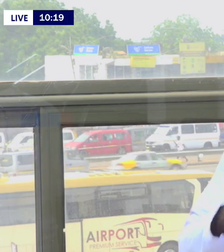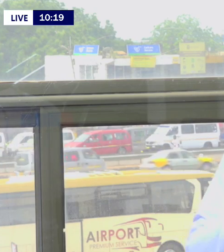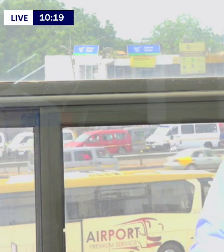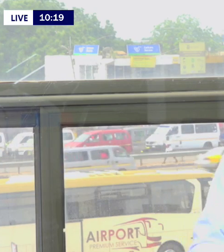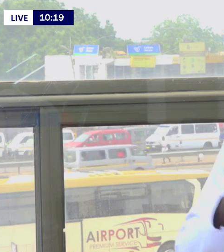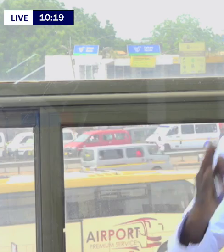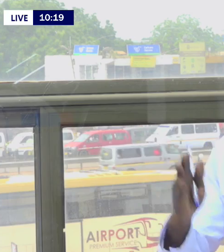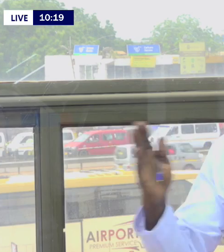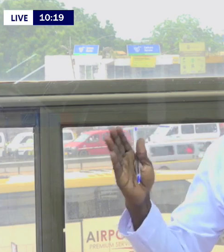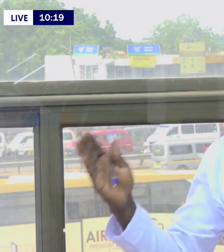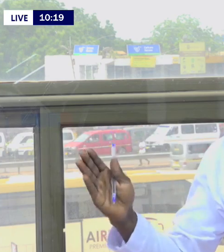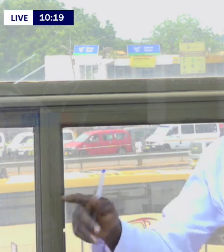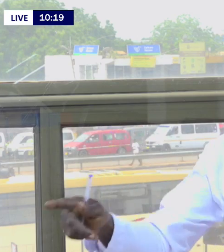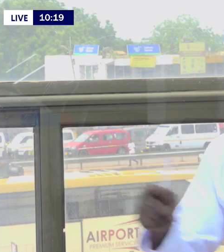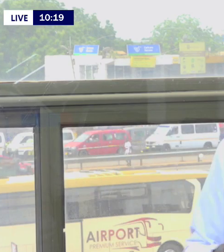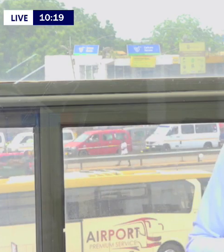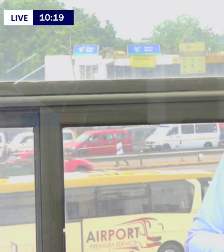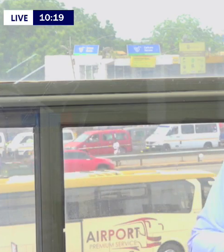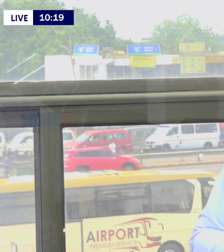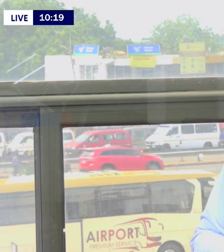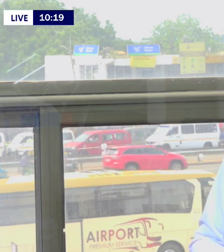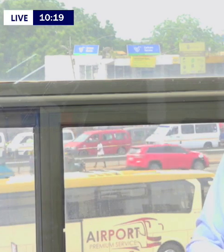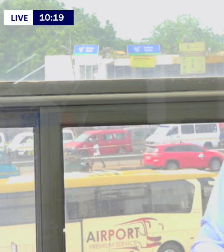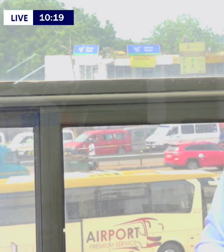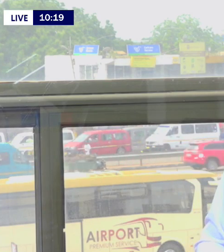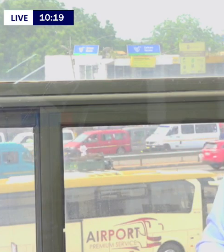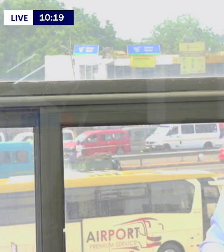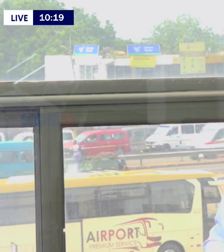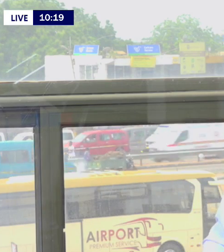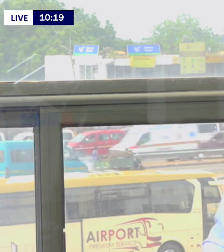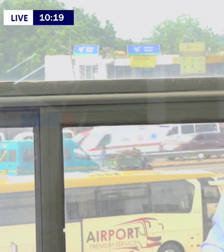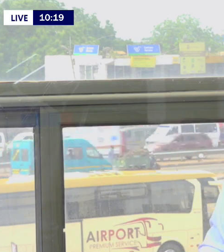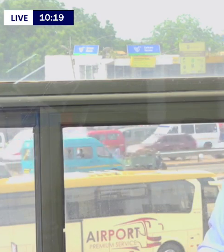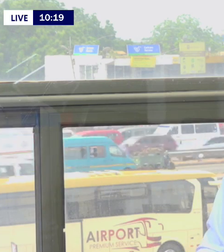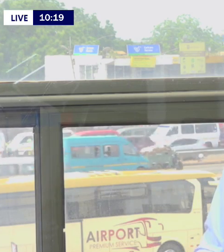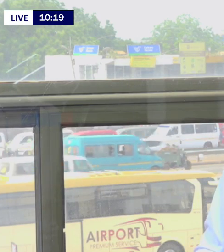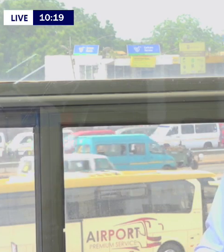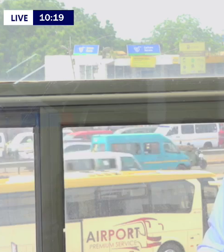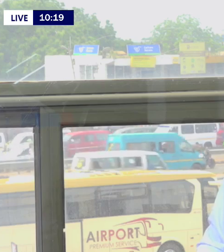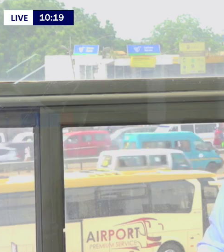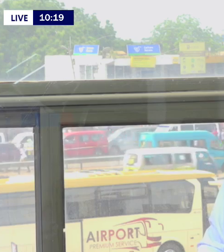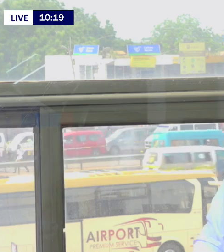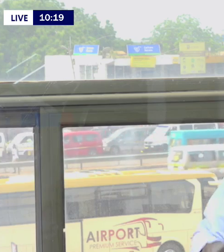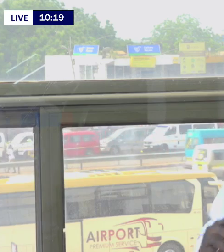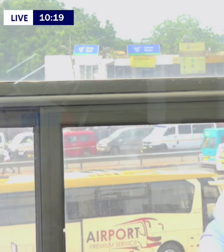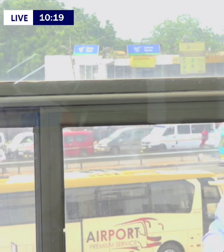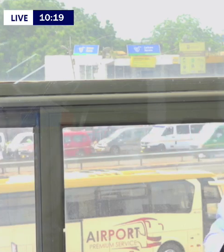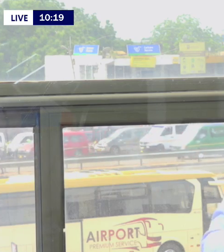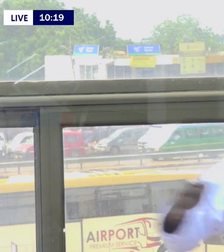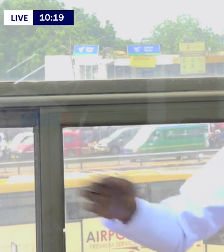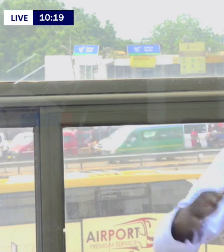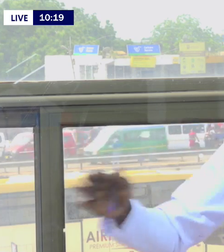no NDC for kept changing. And no na obi send the message say say no. The di kind almost say sika no dosun dodo. The tosun ye no almost say